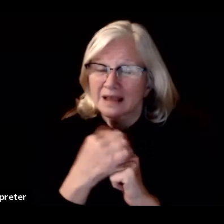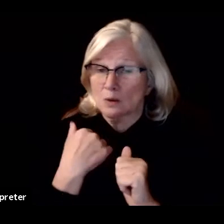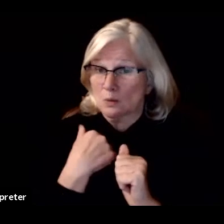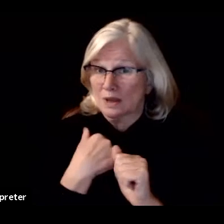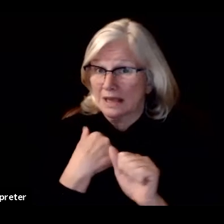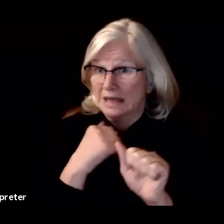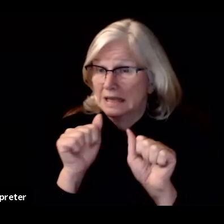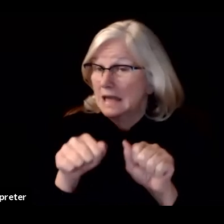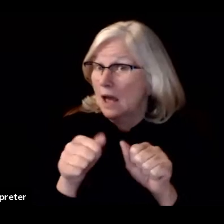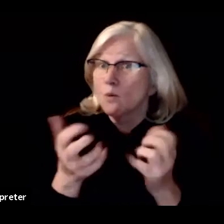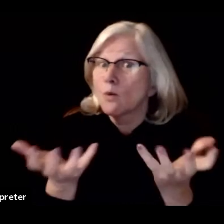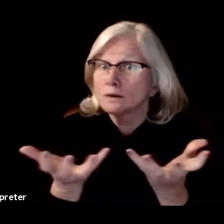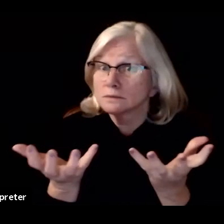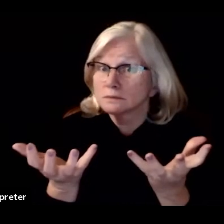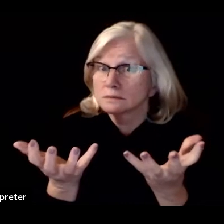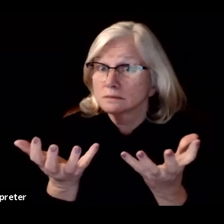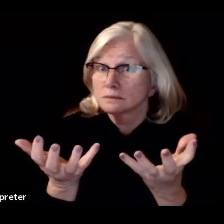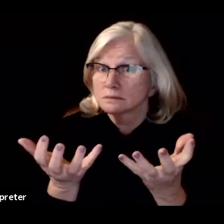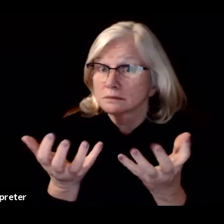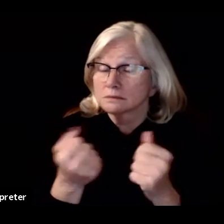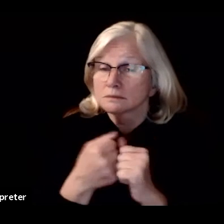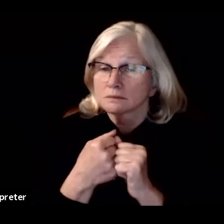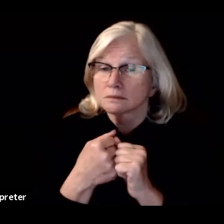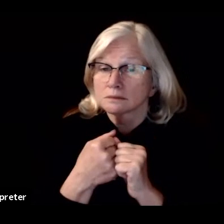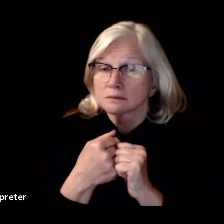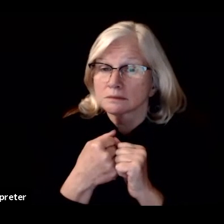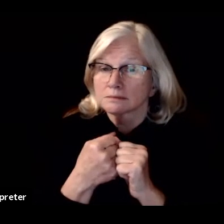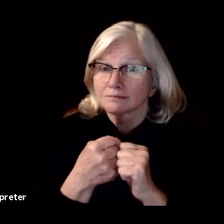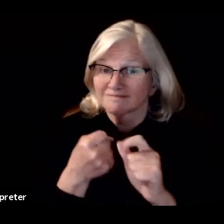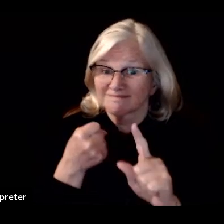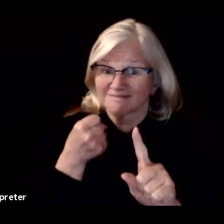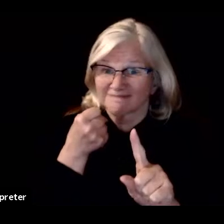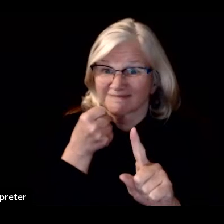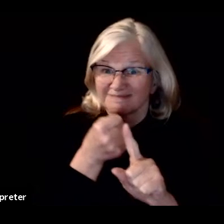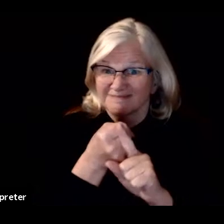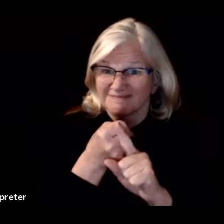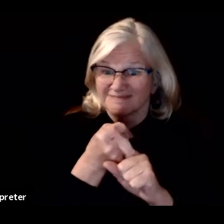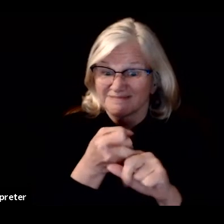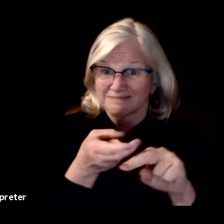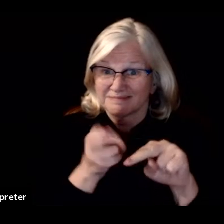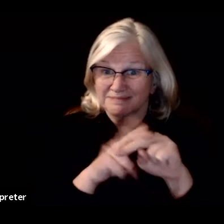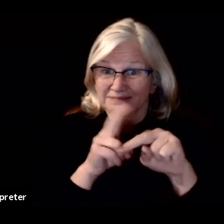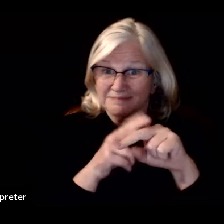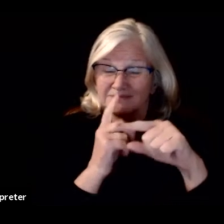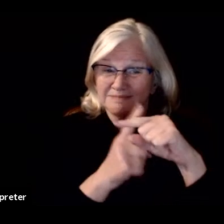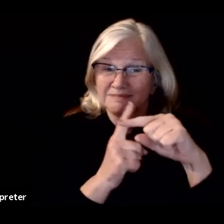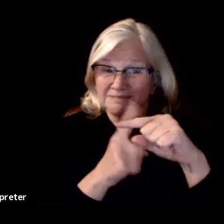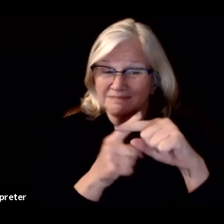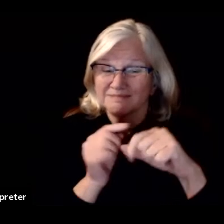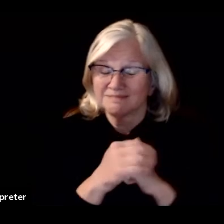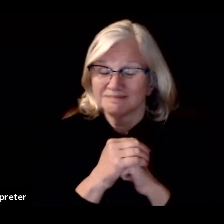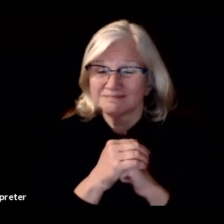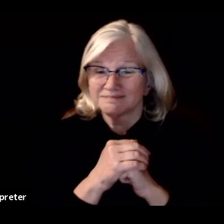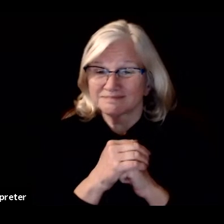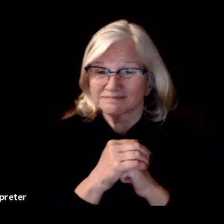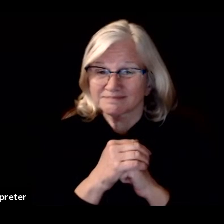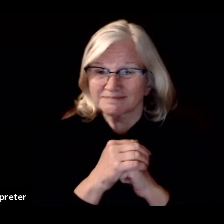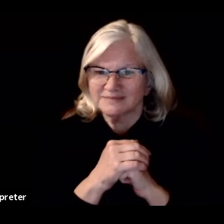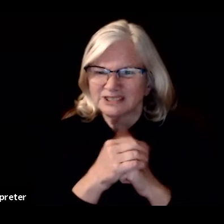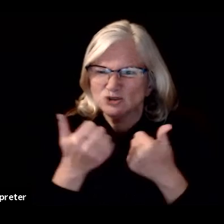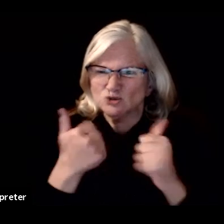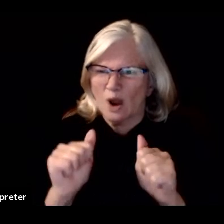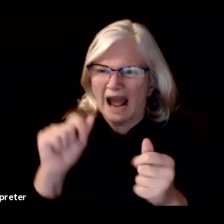this trajectory. And again, I'll just emphasize part of the importance of getting more testing out